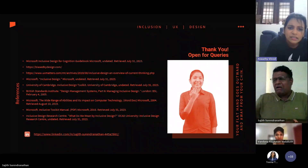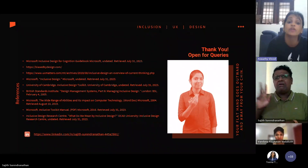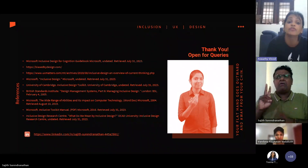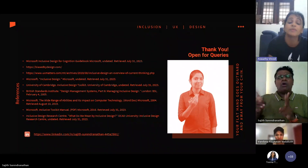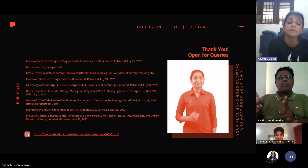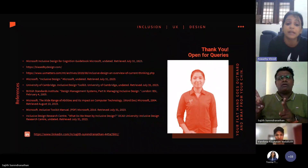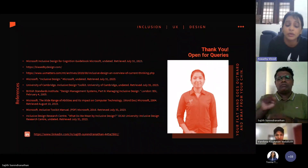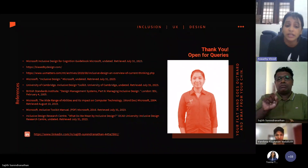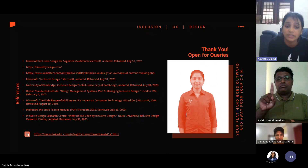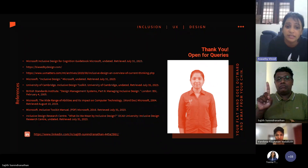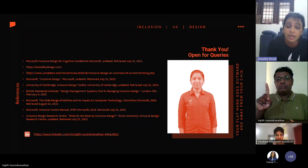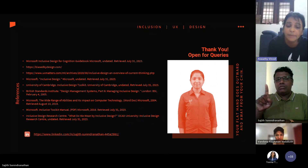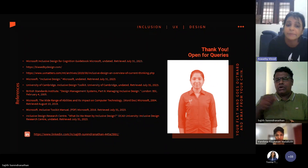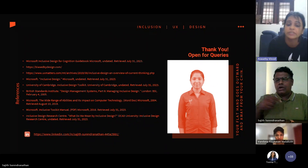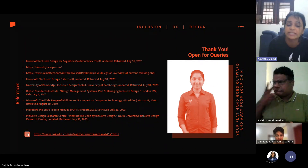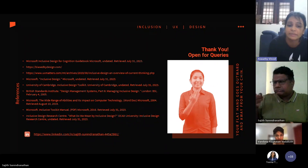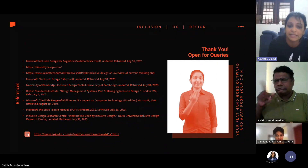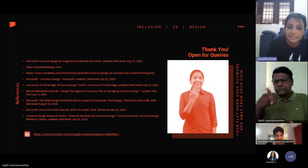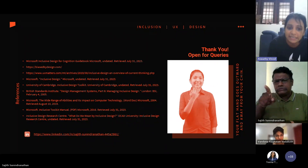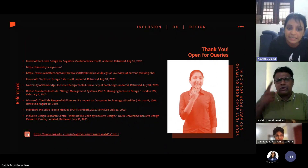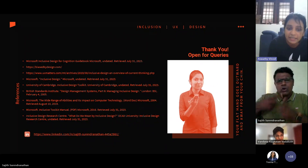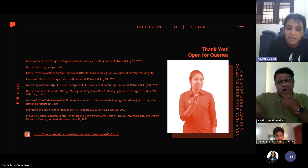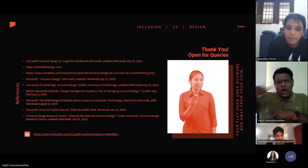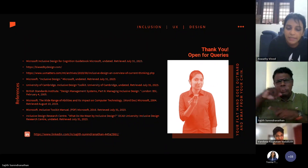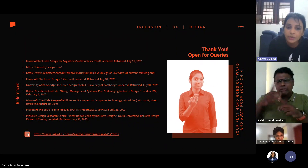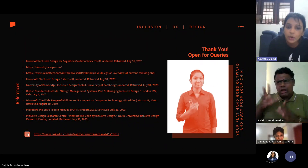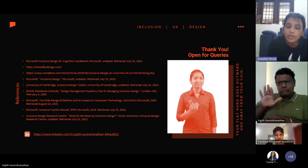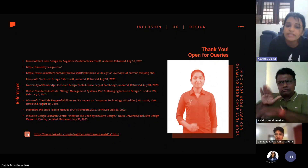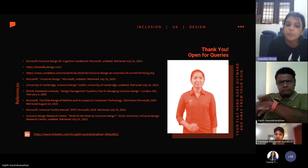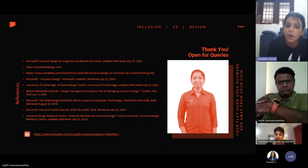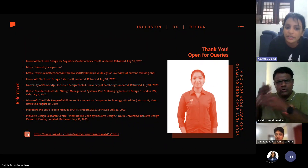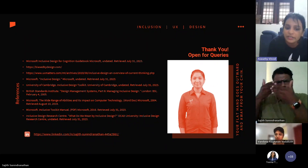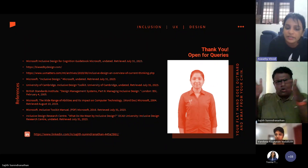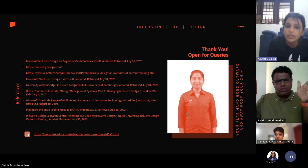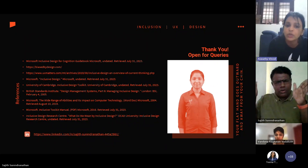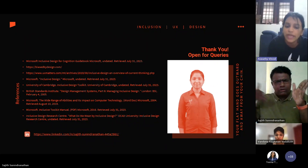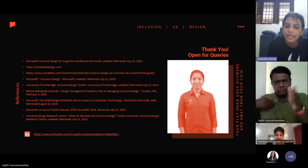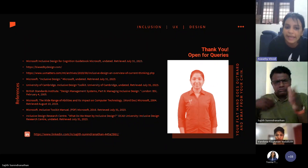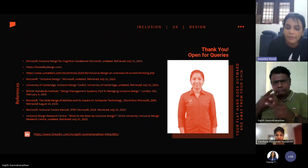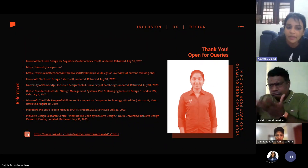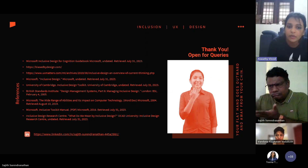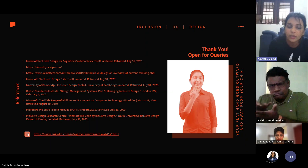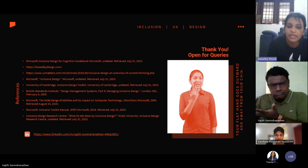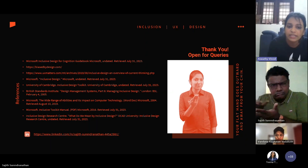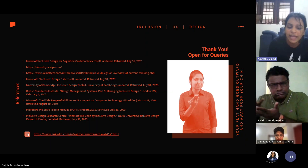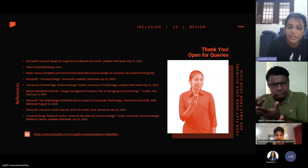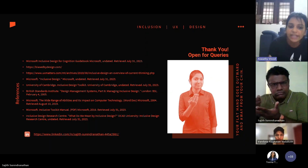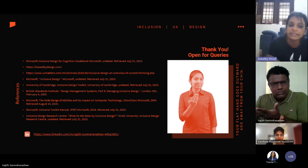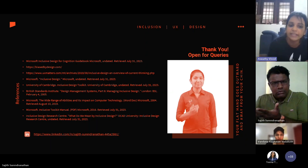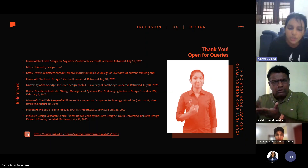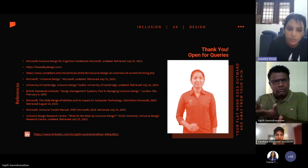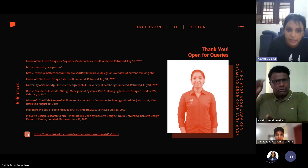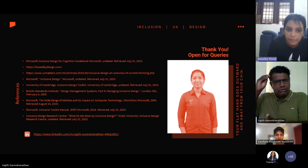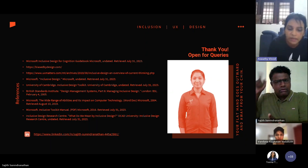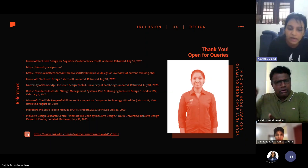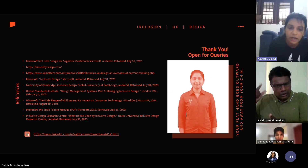but there are a lot of people around us, people with disabilities. But it's always important that we look at them, we try to get